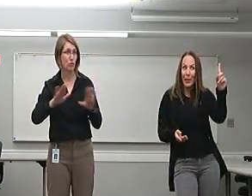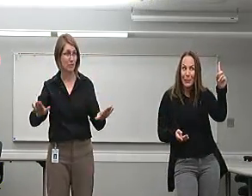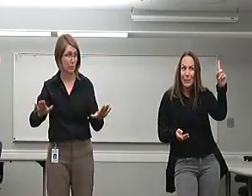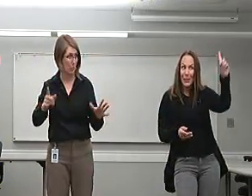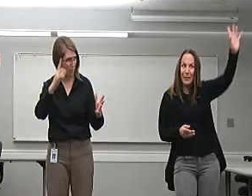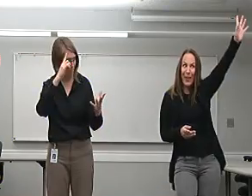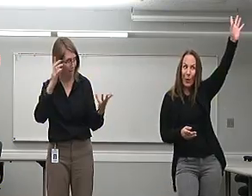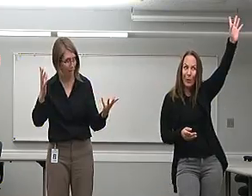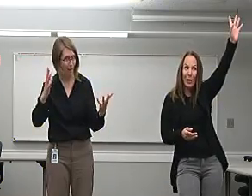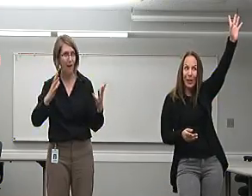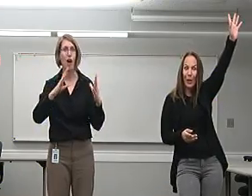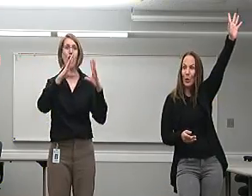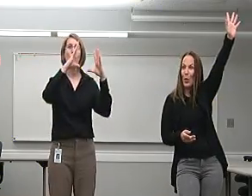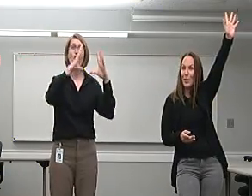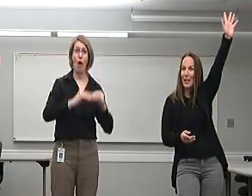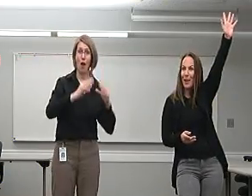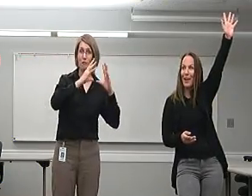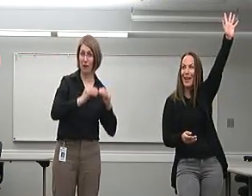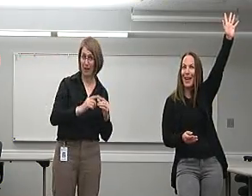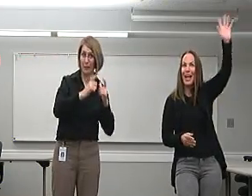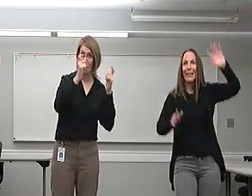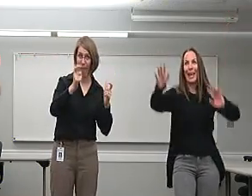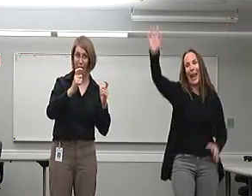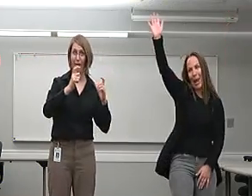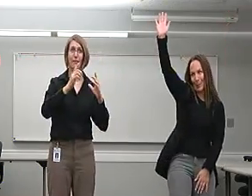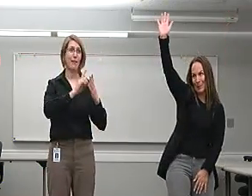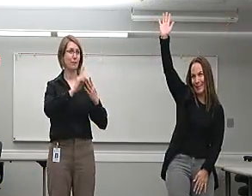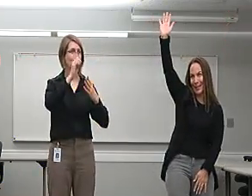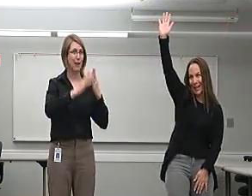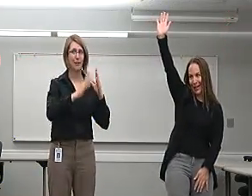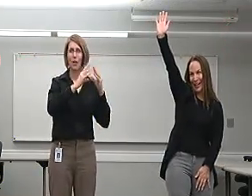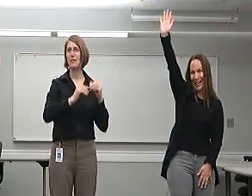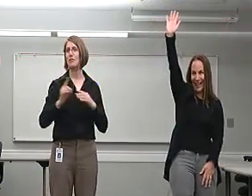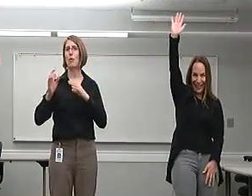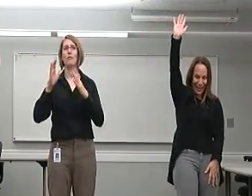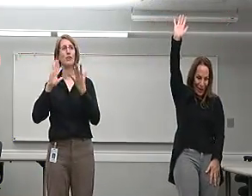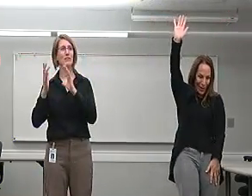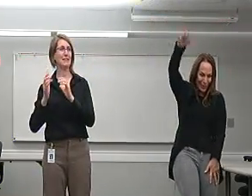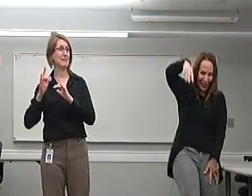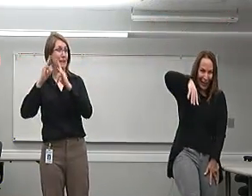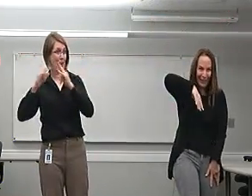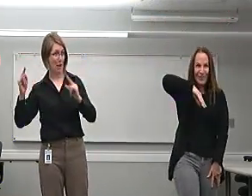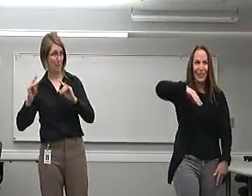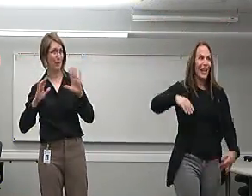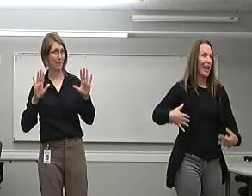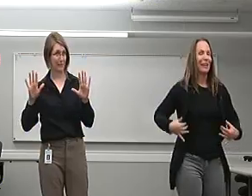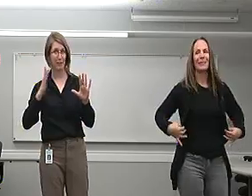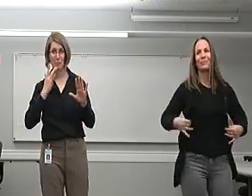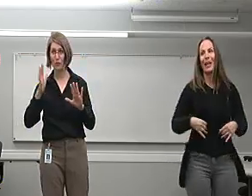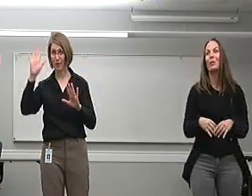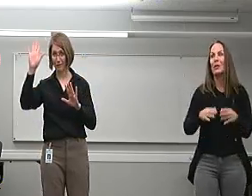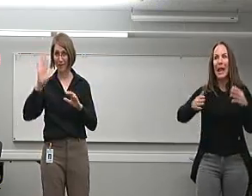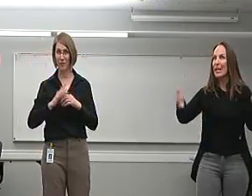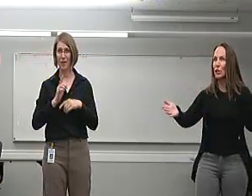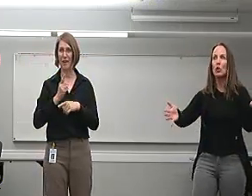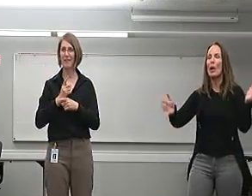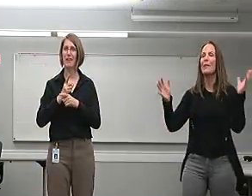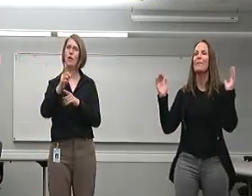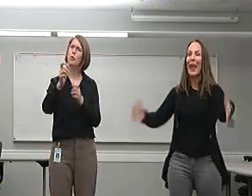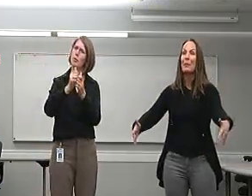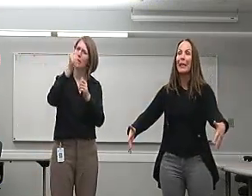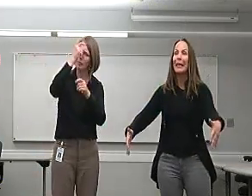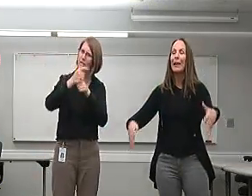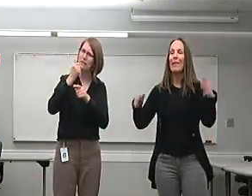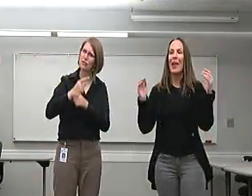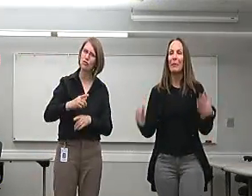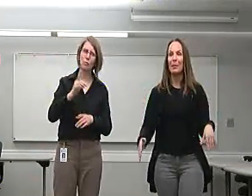vote. Who wants camps? Okay. Yes, family